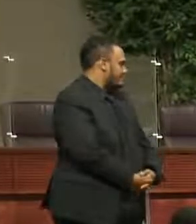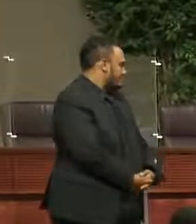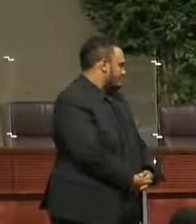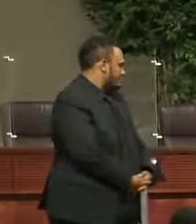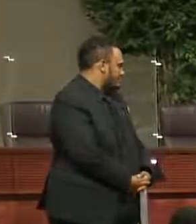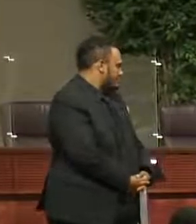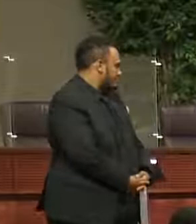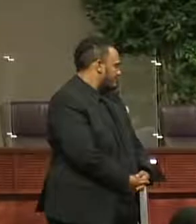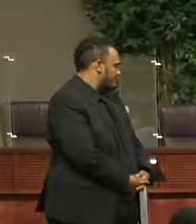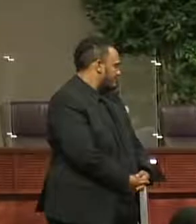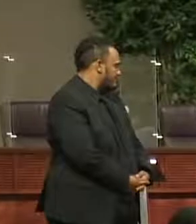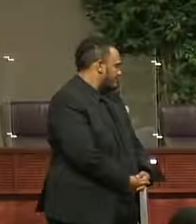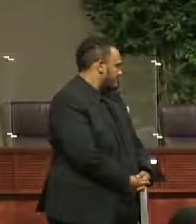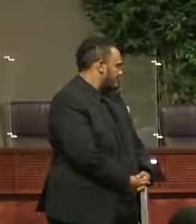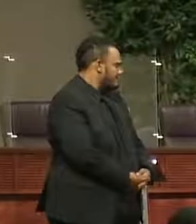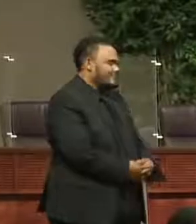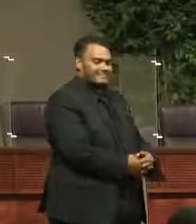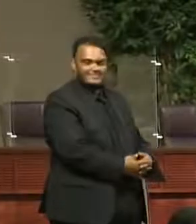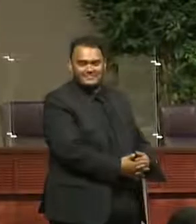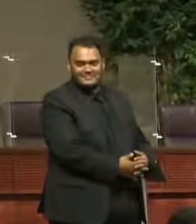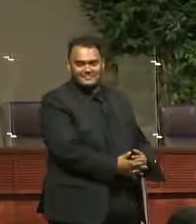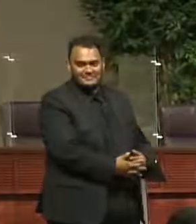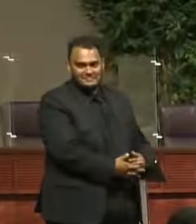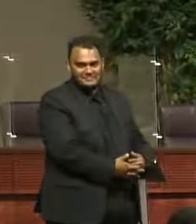Whatever she wants.